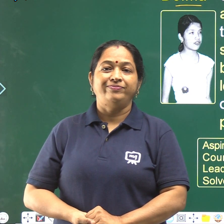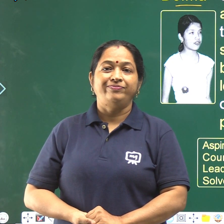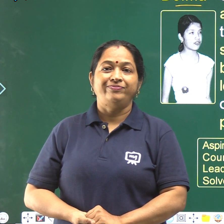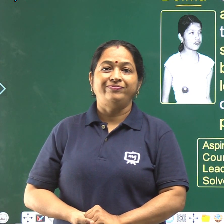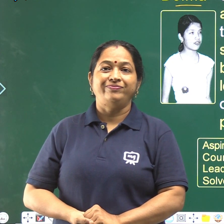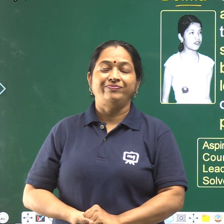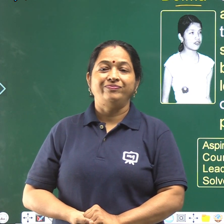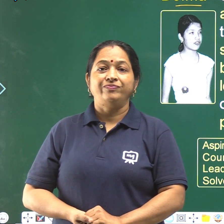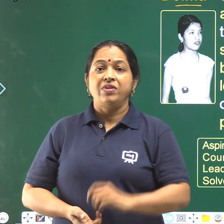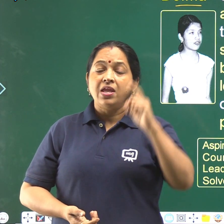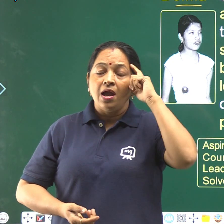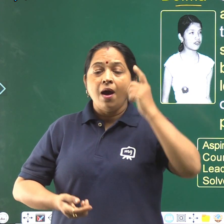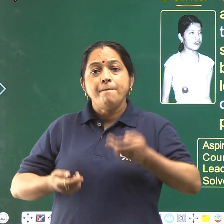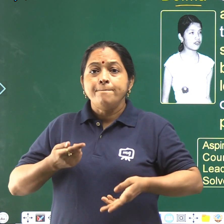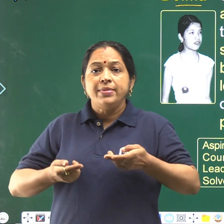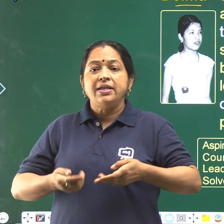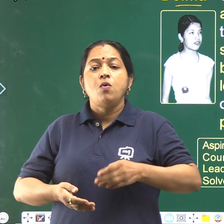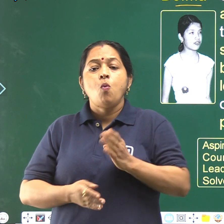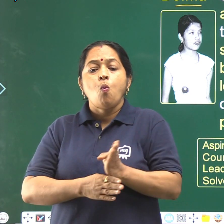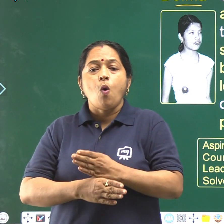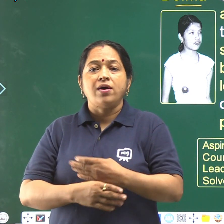Her belief was